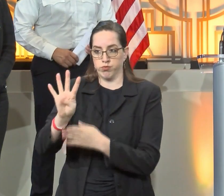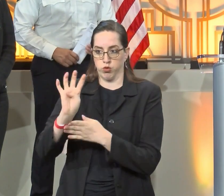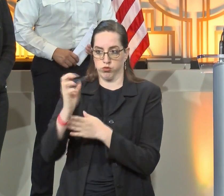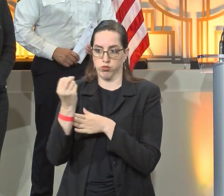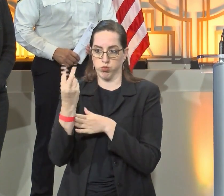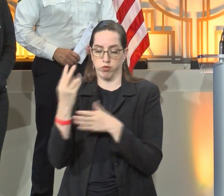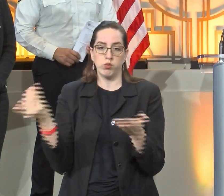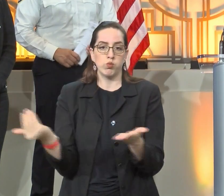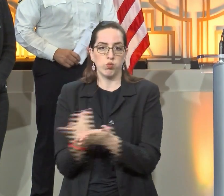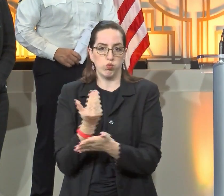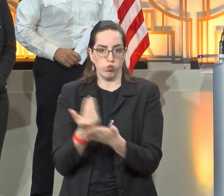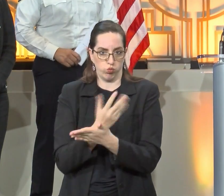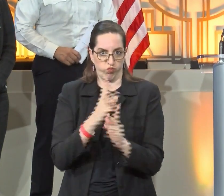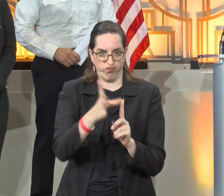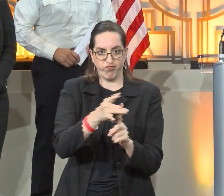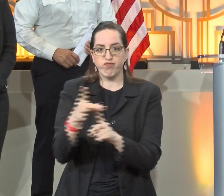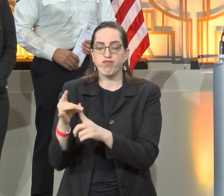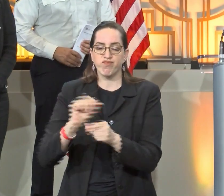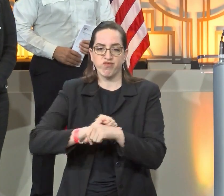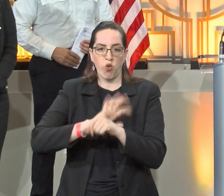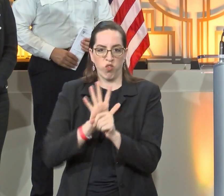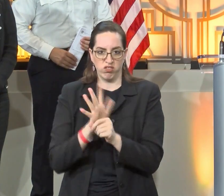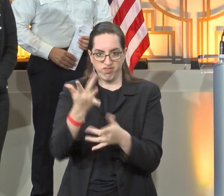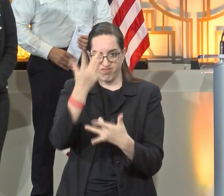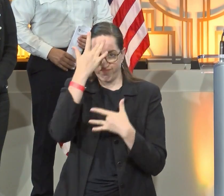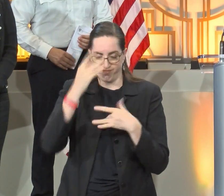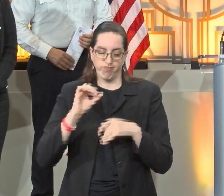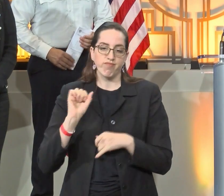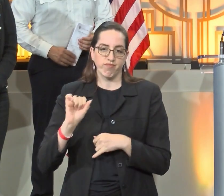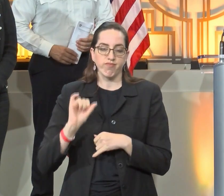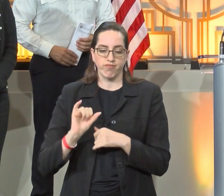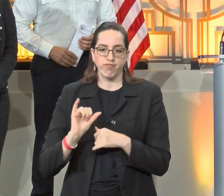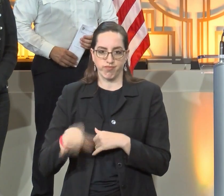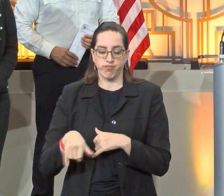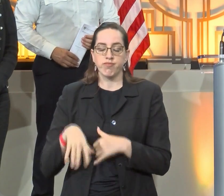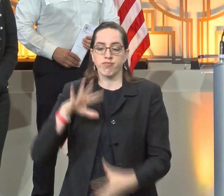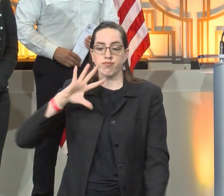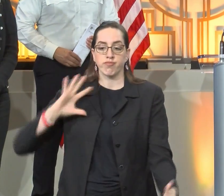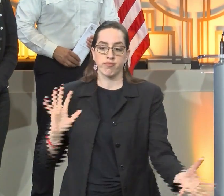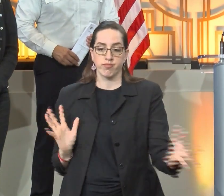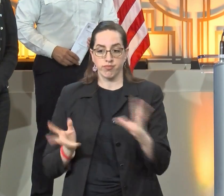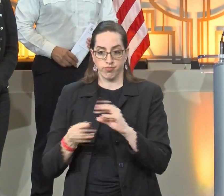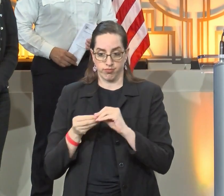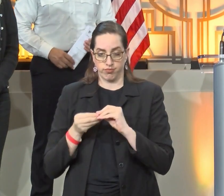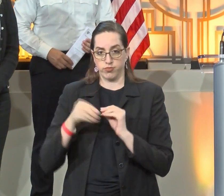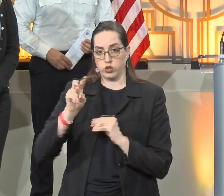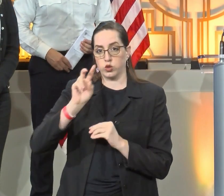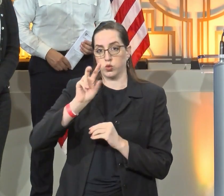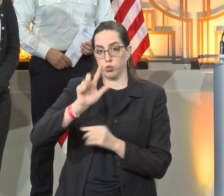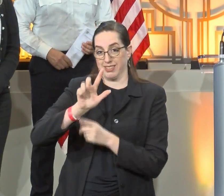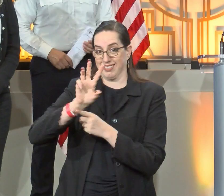412 new cases of COVID-19, bringing Houston's total to